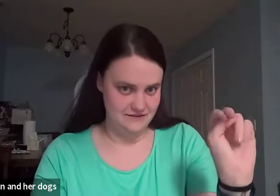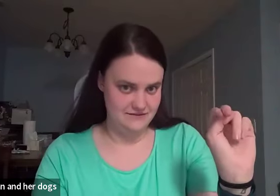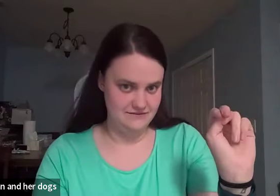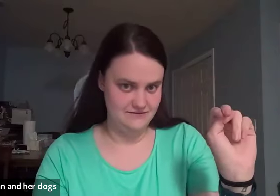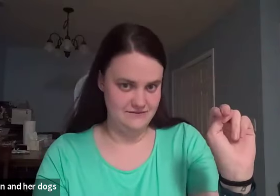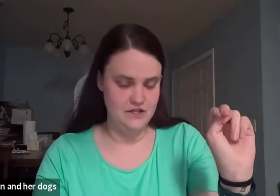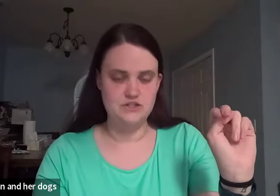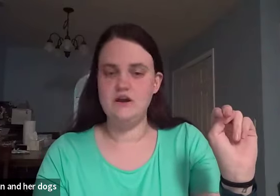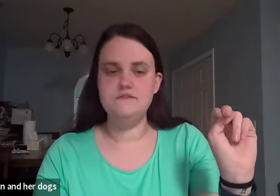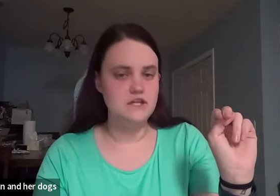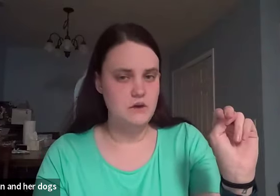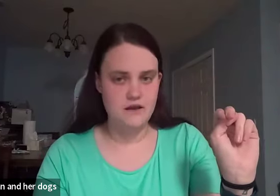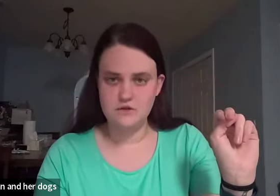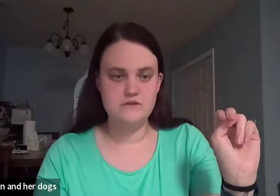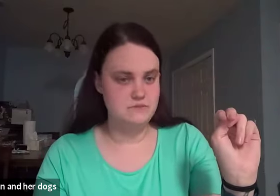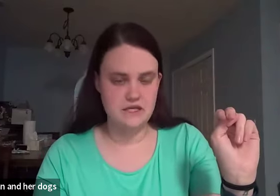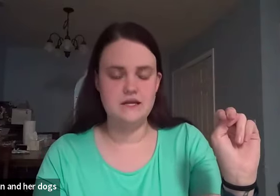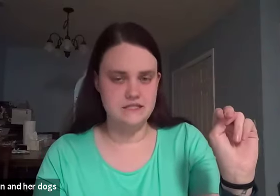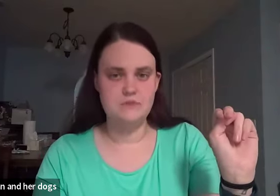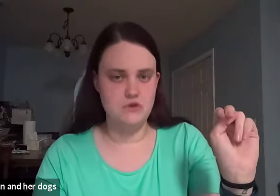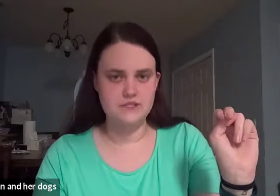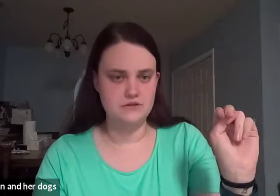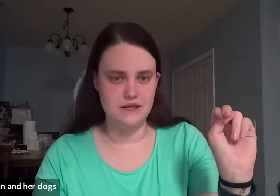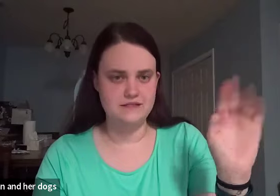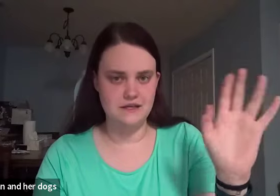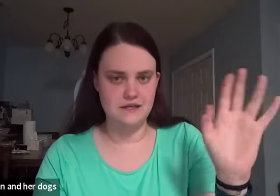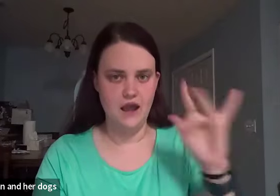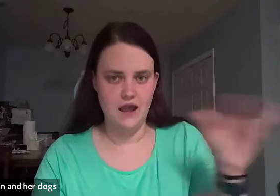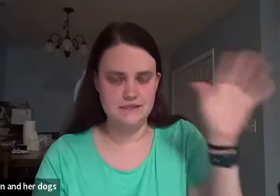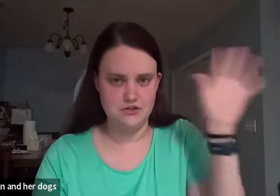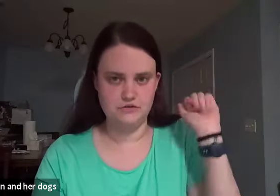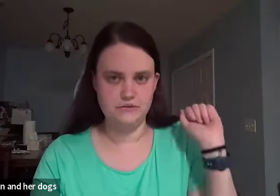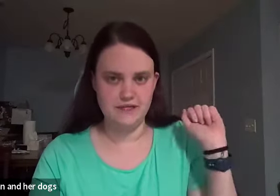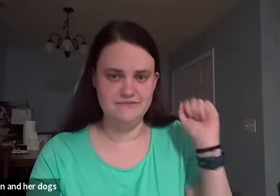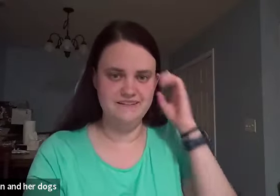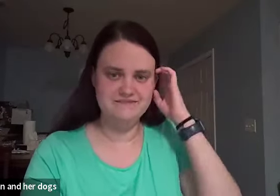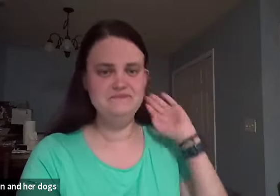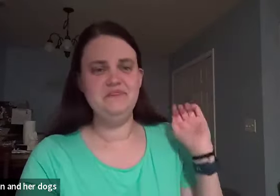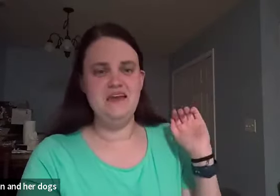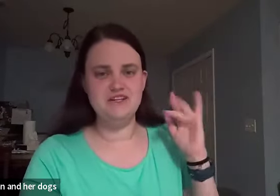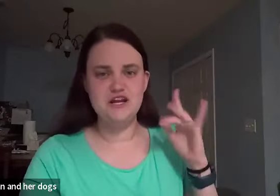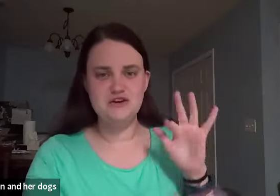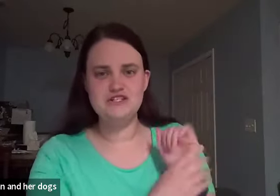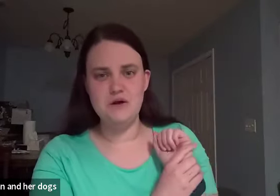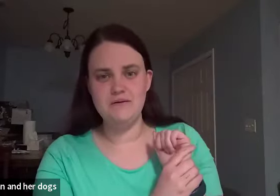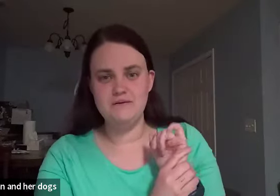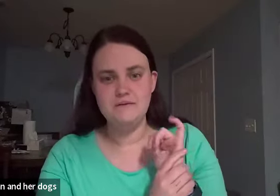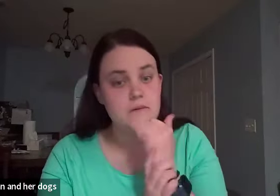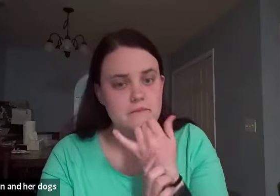Jillian. Do not feel like you have to go the speed I did. I promise you. Like I said, it's natural for me. If I try to go slow,